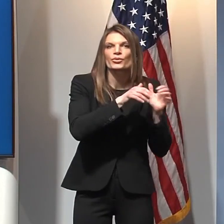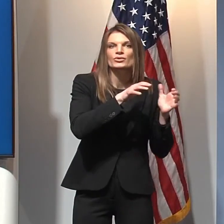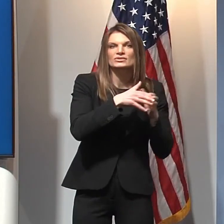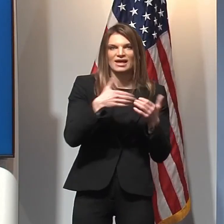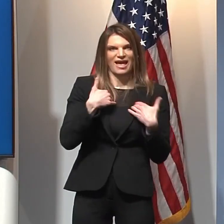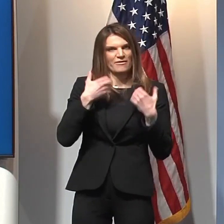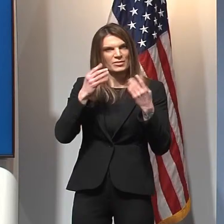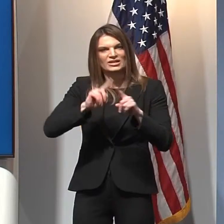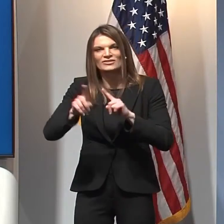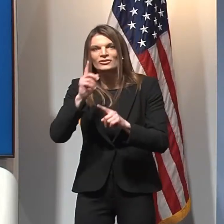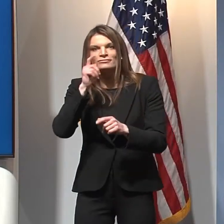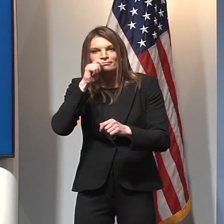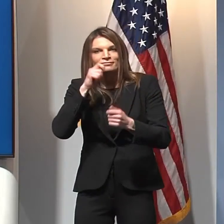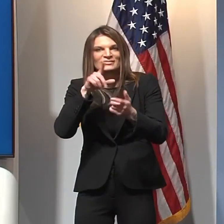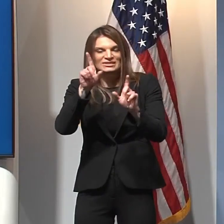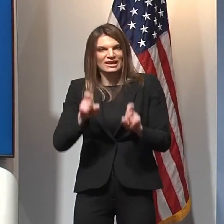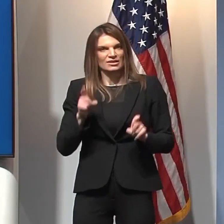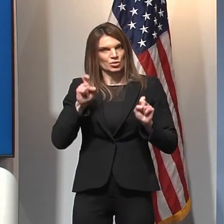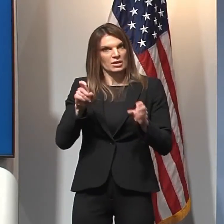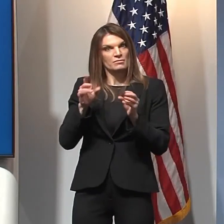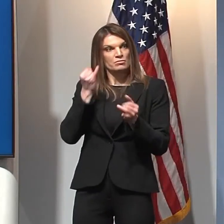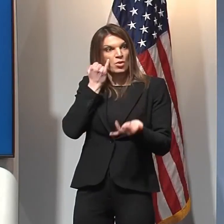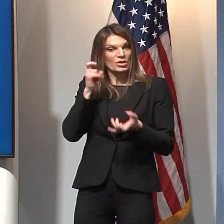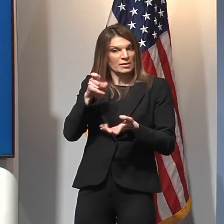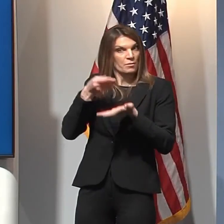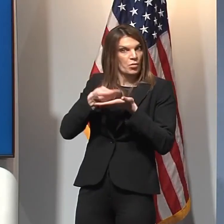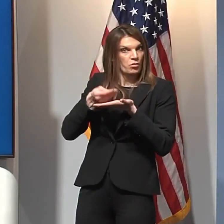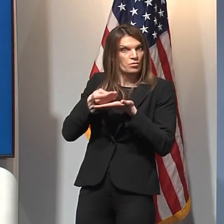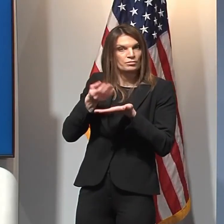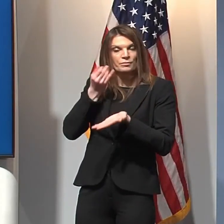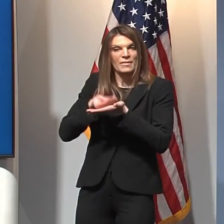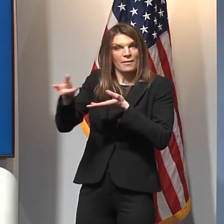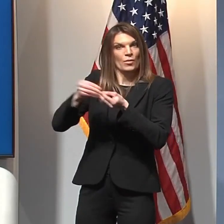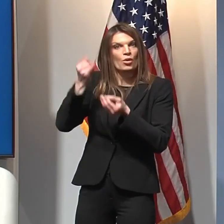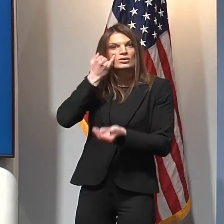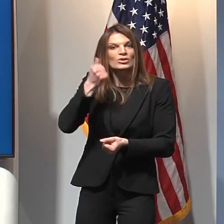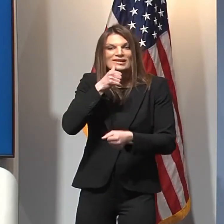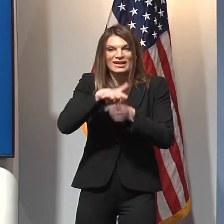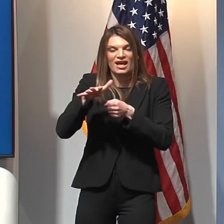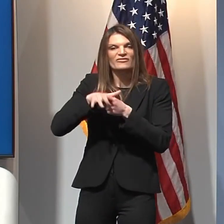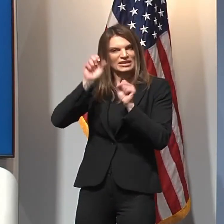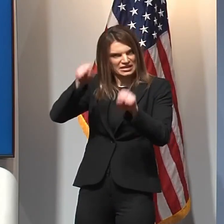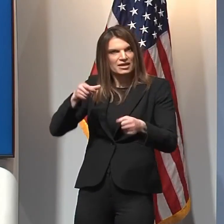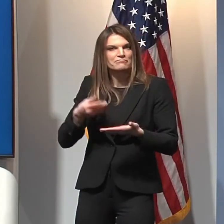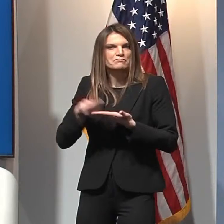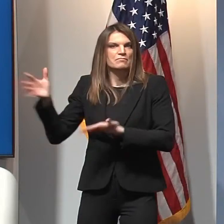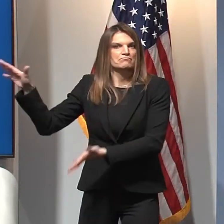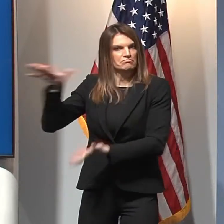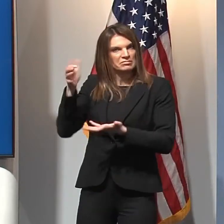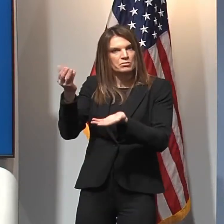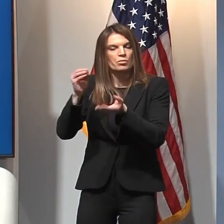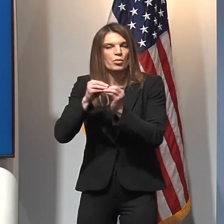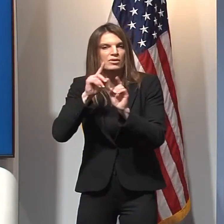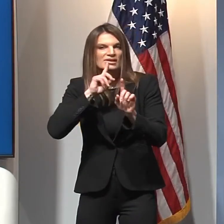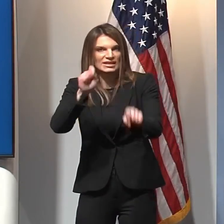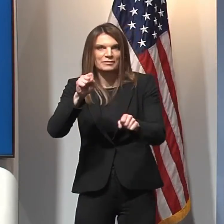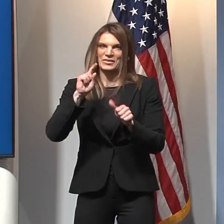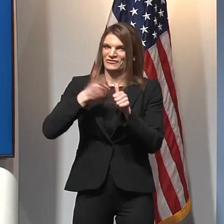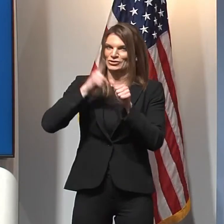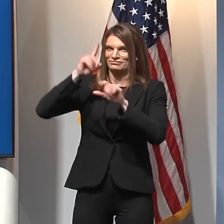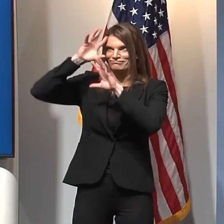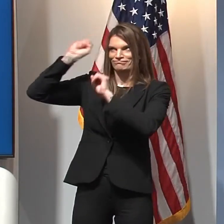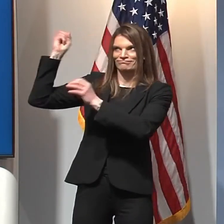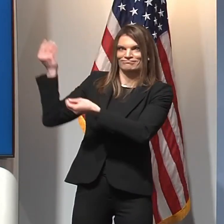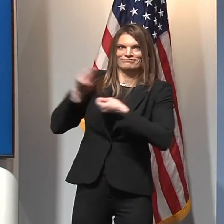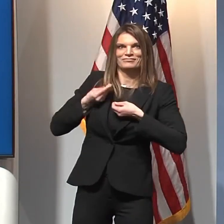antigen tests. We have the ability to purchase more if we have the funding. But I do think it's feasible, and it's a way that we will be able to identify cases as